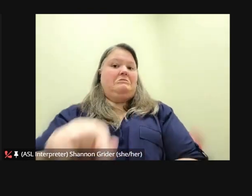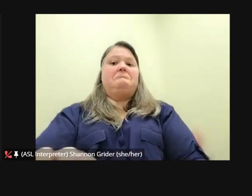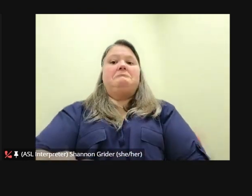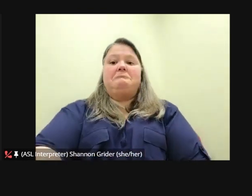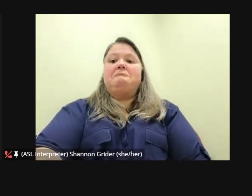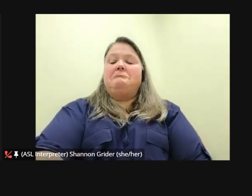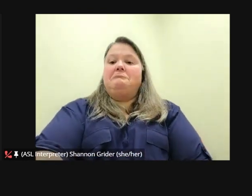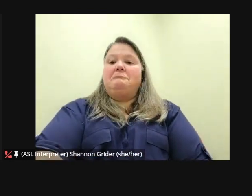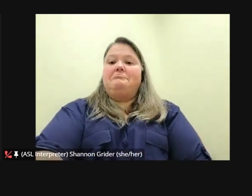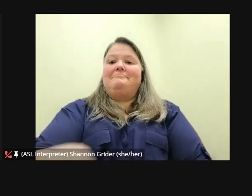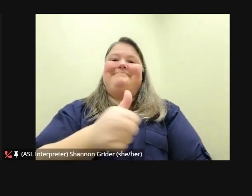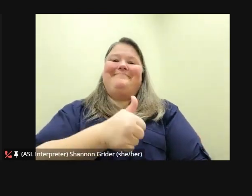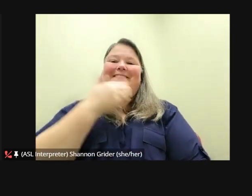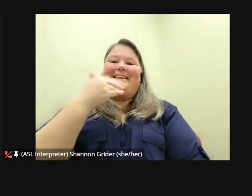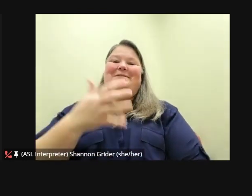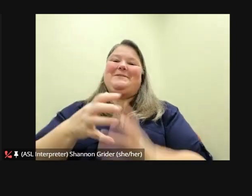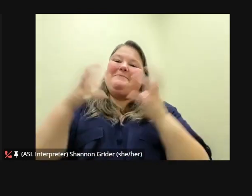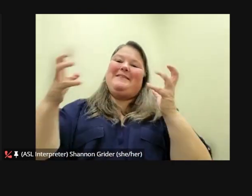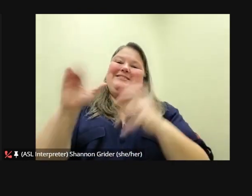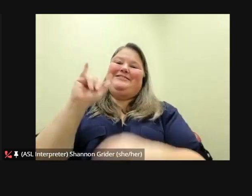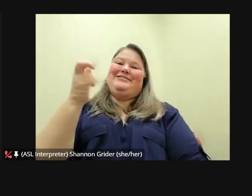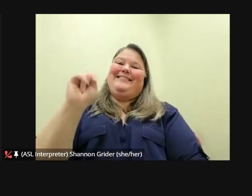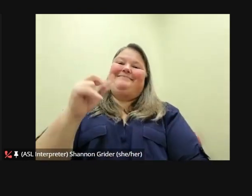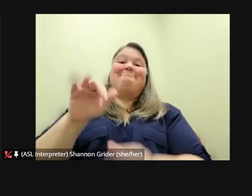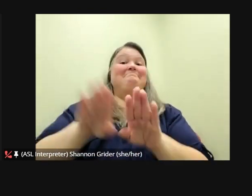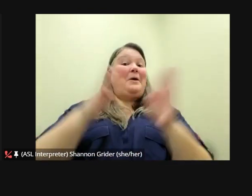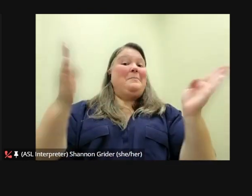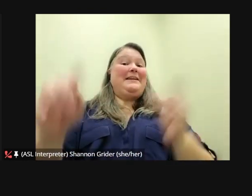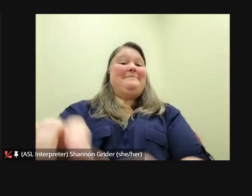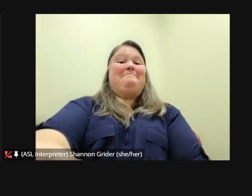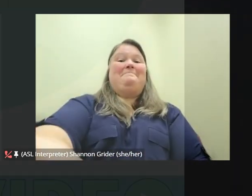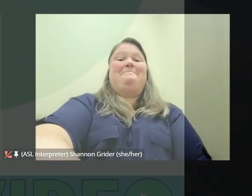much, John. All right. Rooms open. All right.